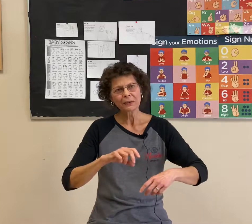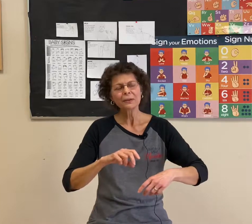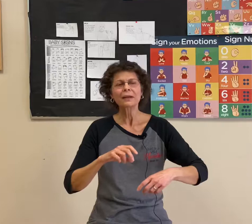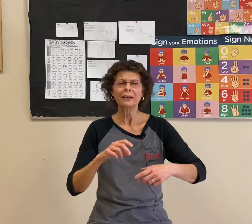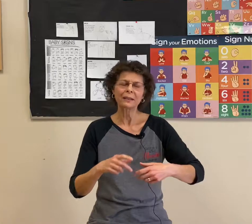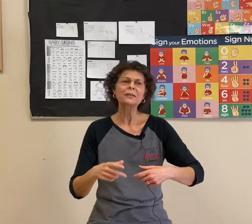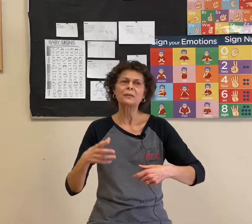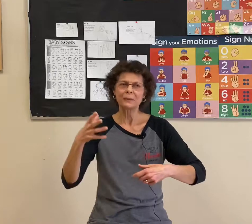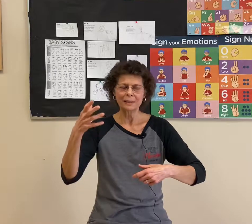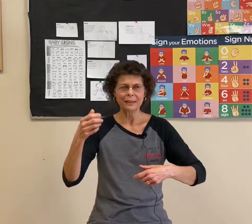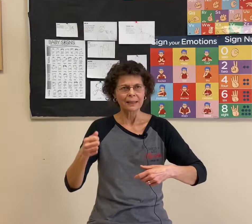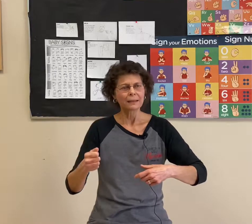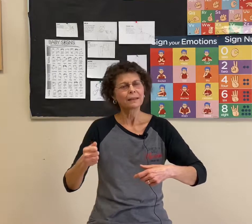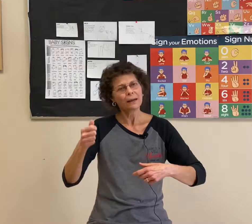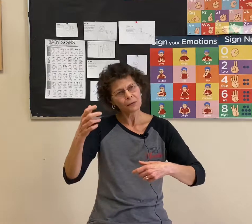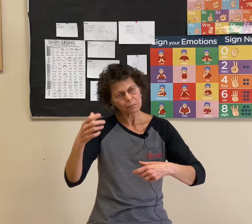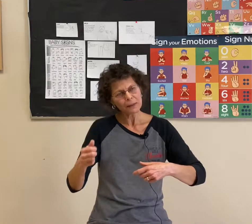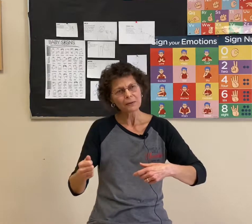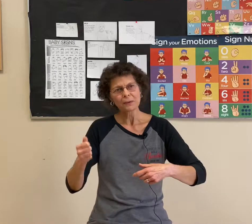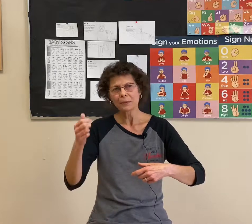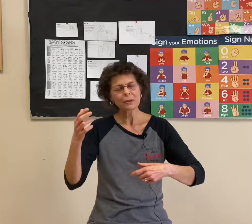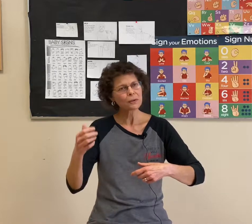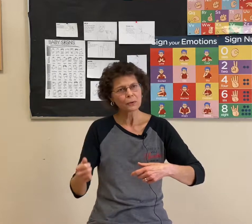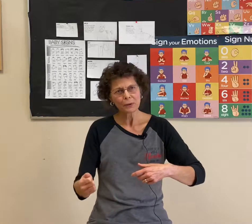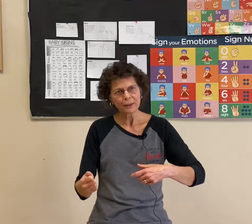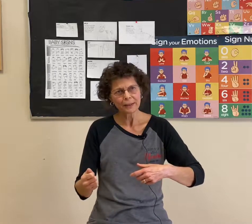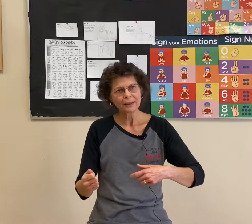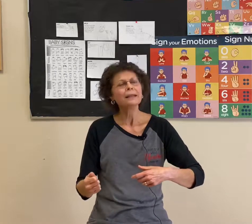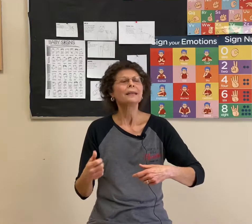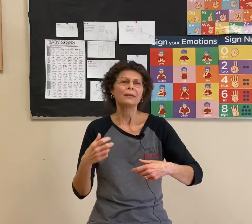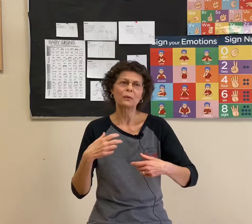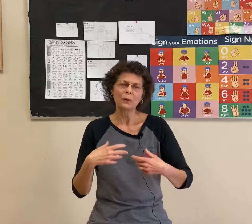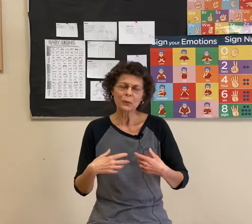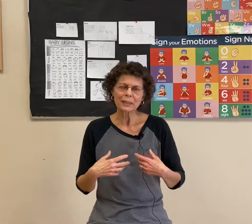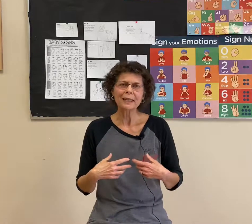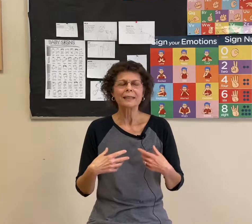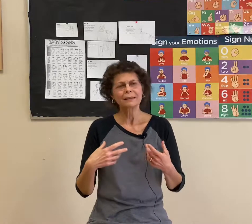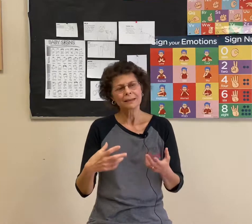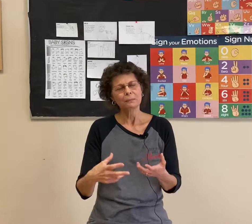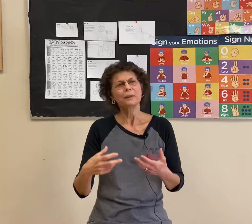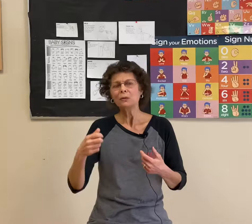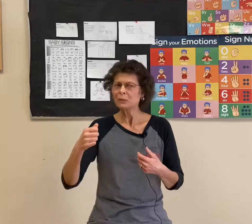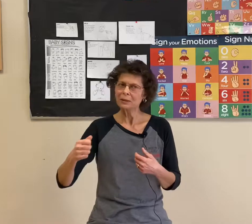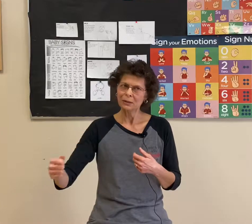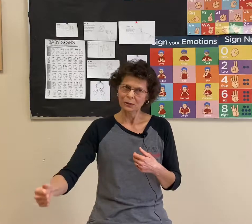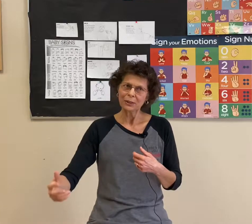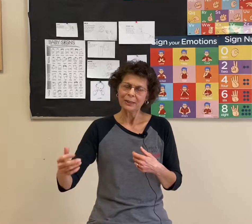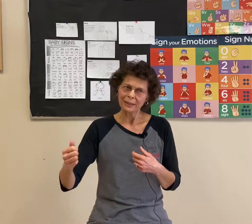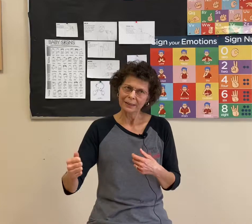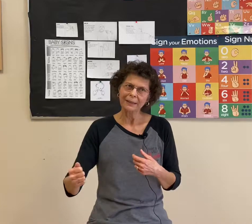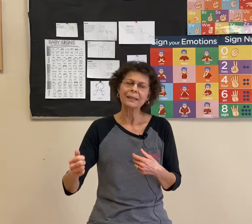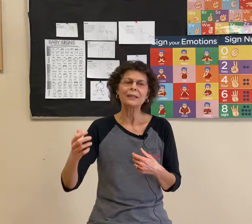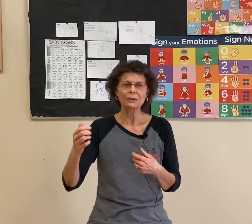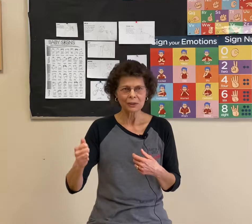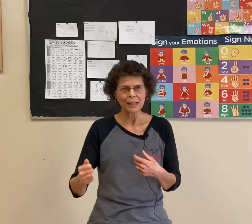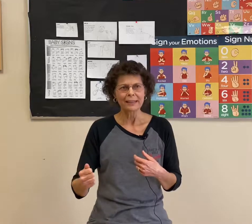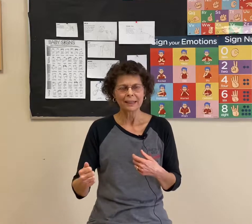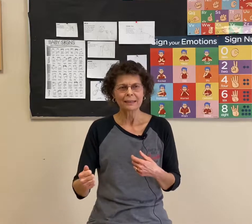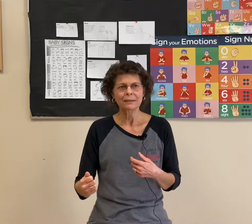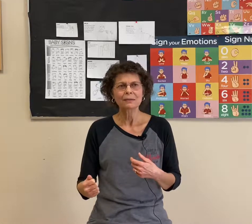I can also be signing, oh, the milk is so good. Or when we're done, that milk was good, and you're signing. So you're